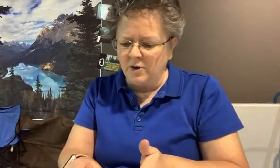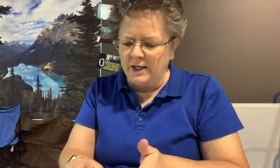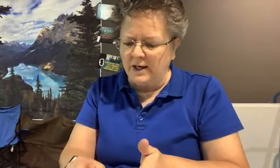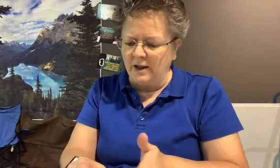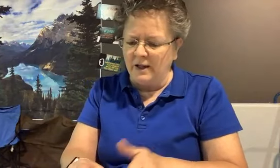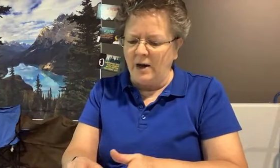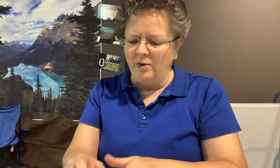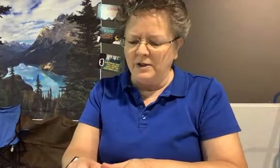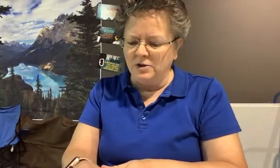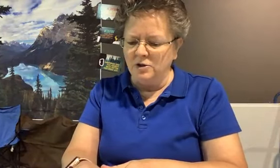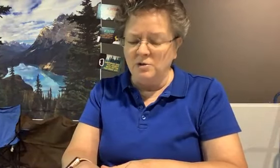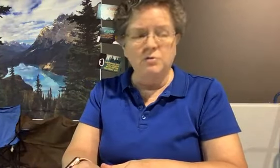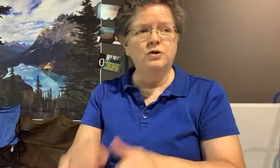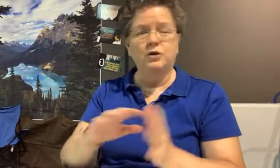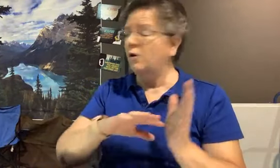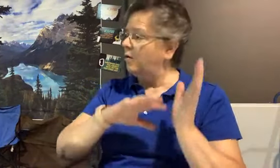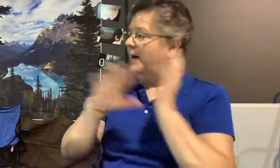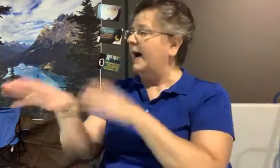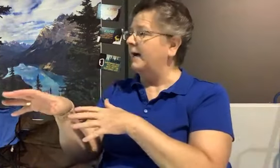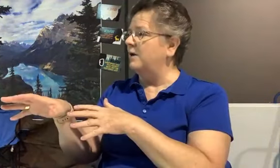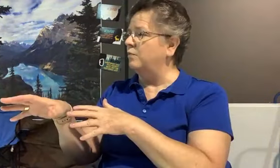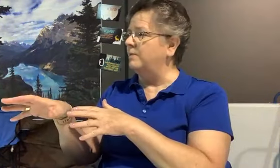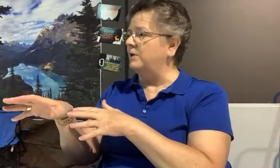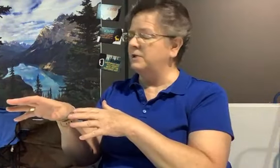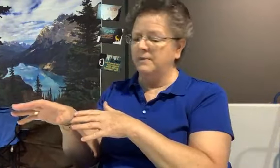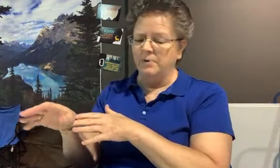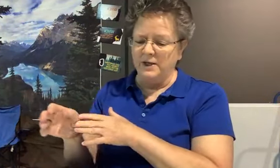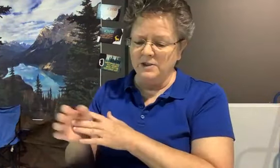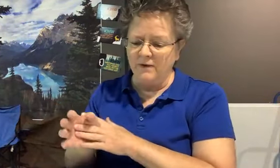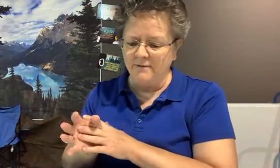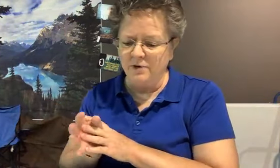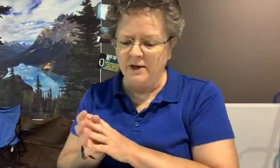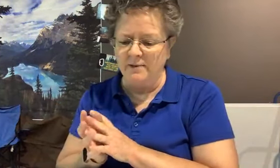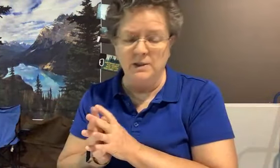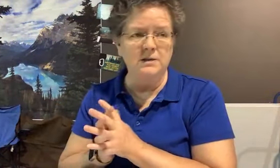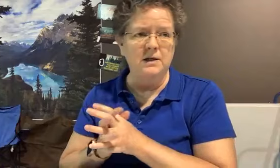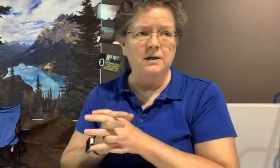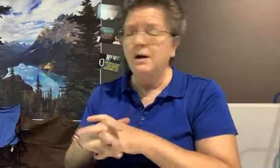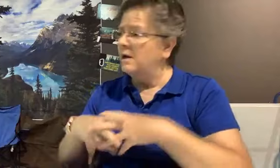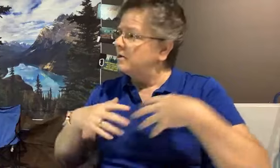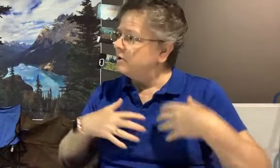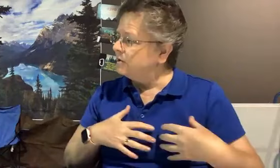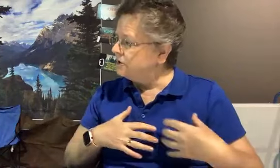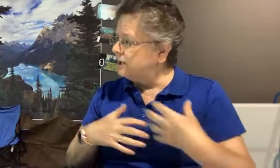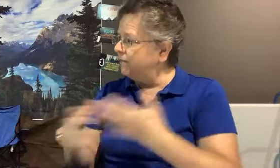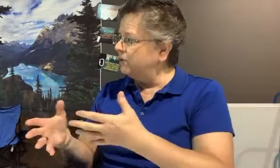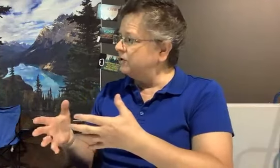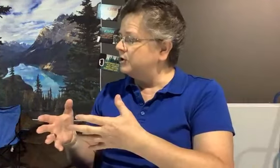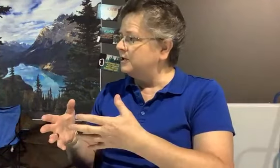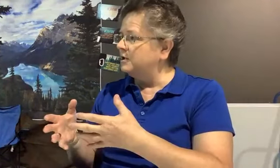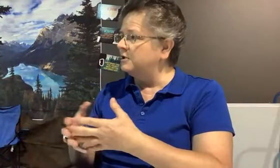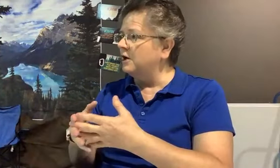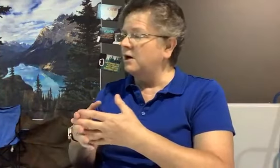decree allowing the Jews to go back and rebuild the temple. That's 538 BC. So temple construction